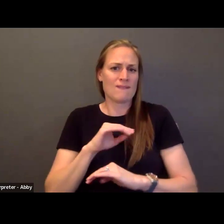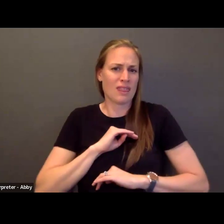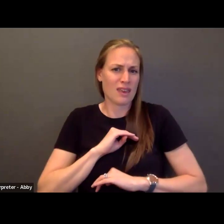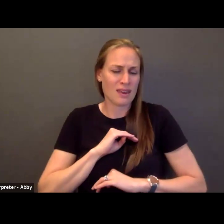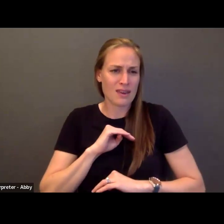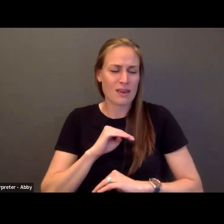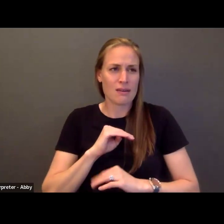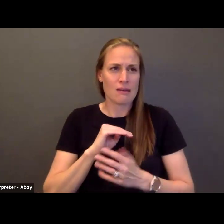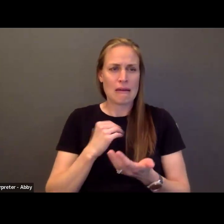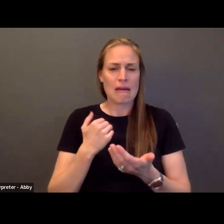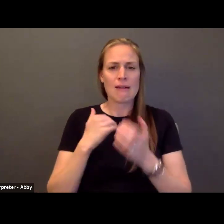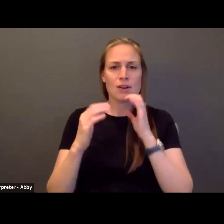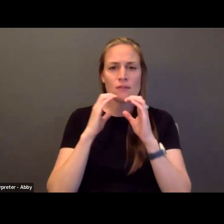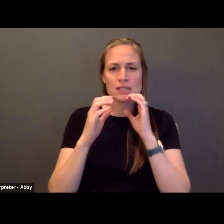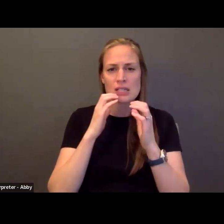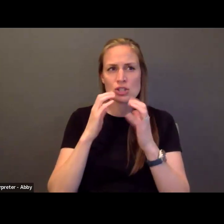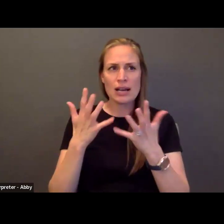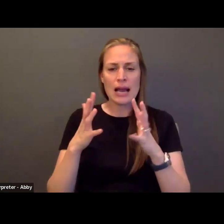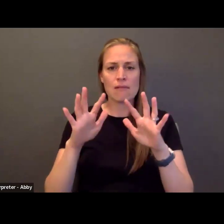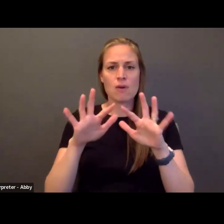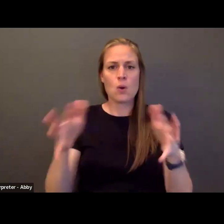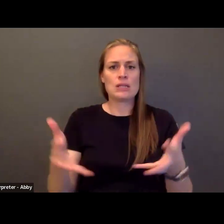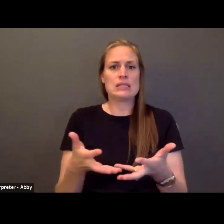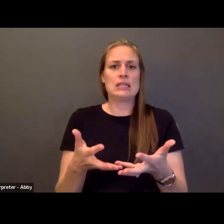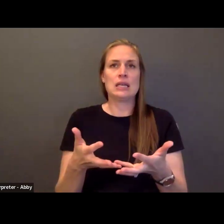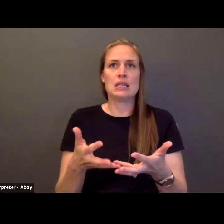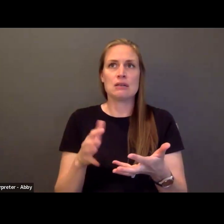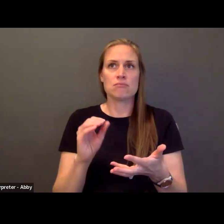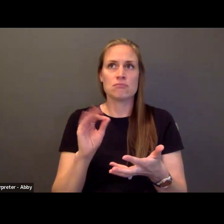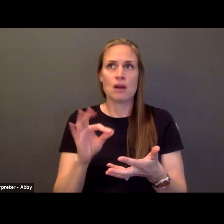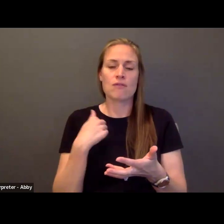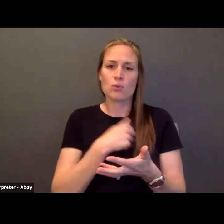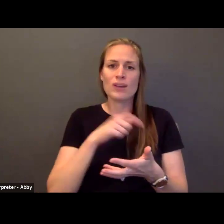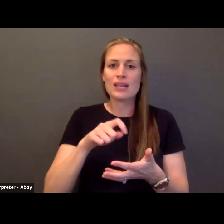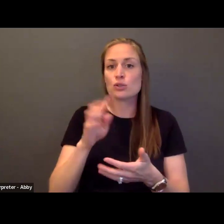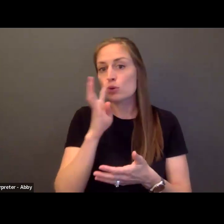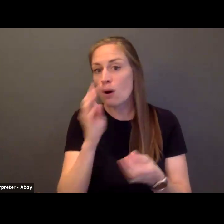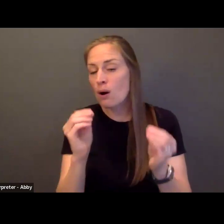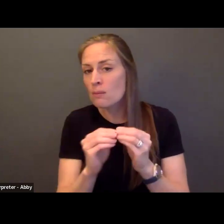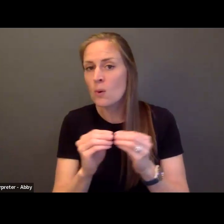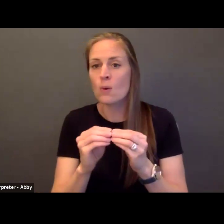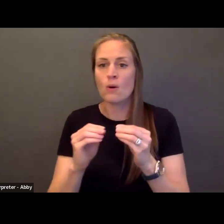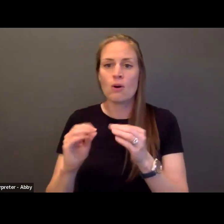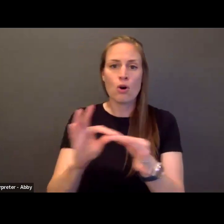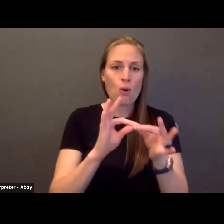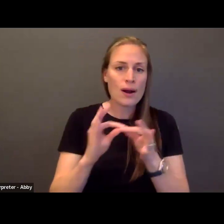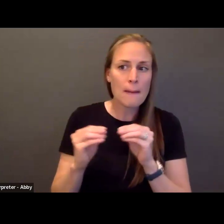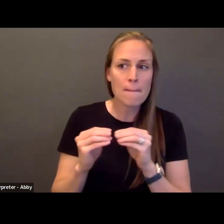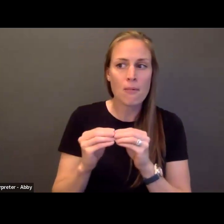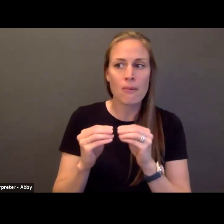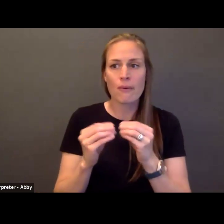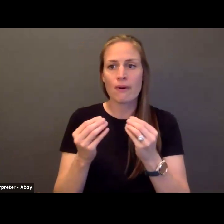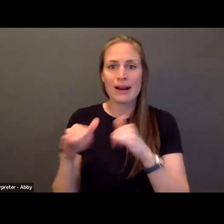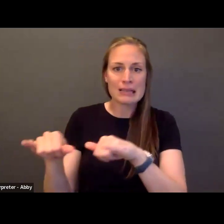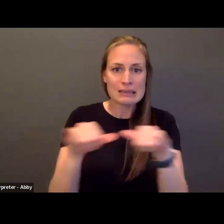kind of holistically about we need to talk more, we need to coordinate more, and we need more consistency. And I mean, I don't have